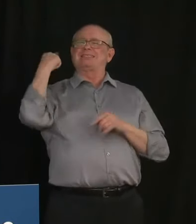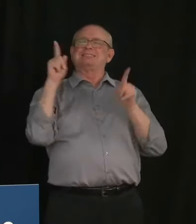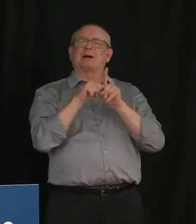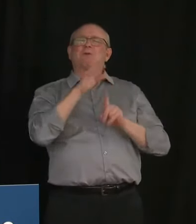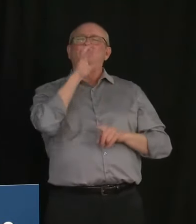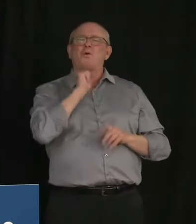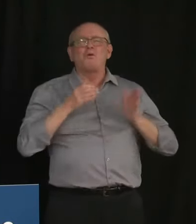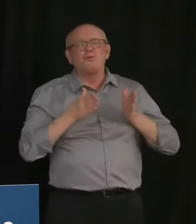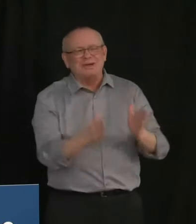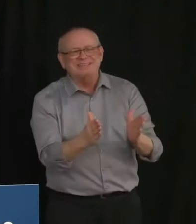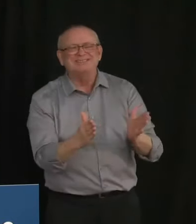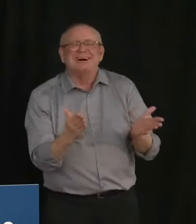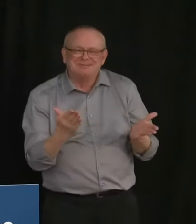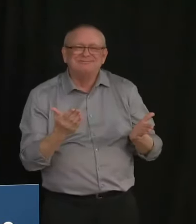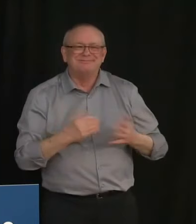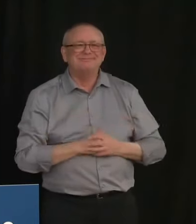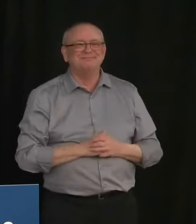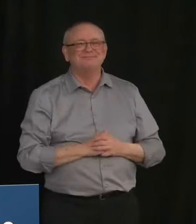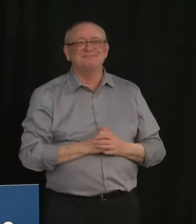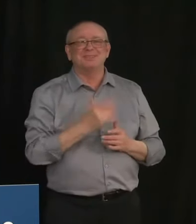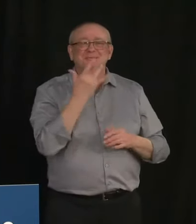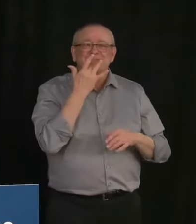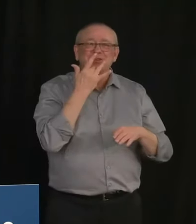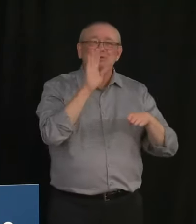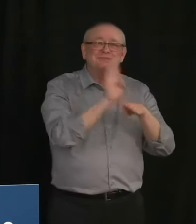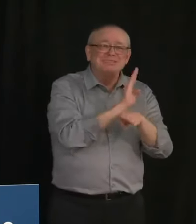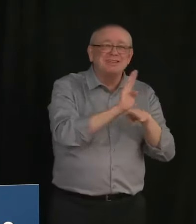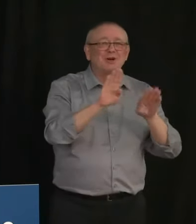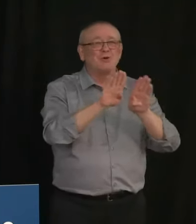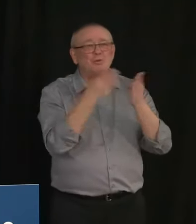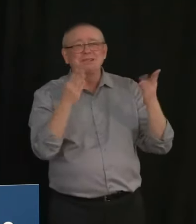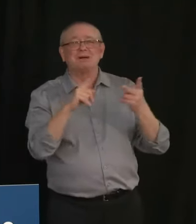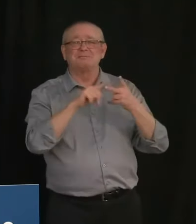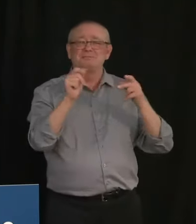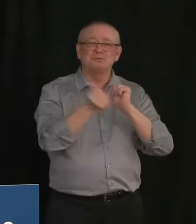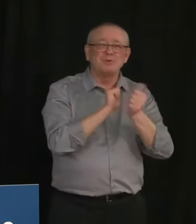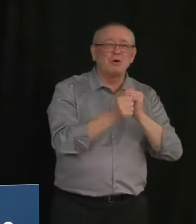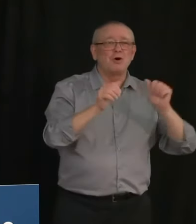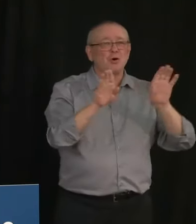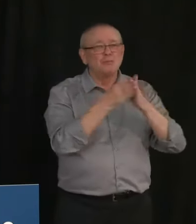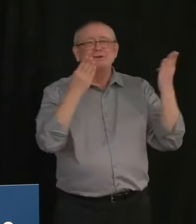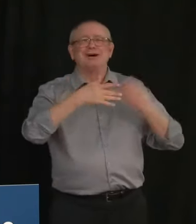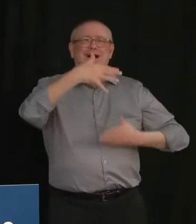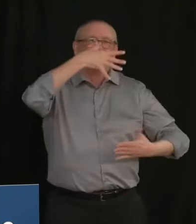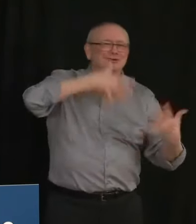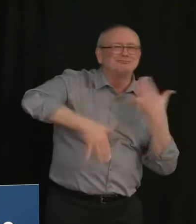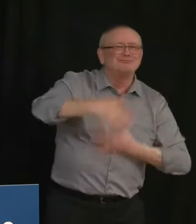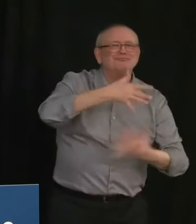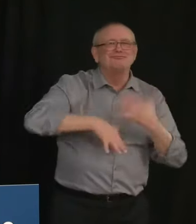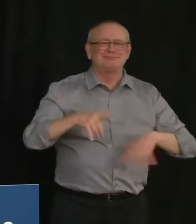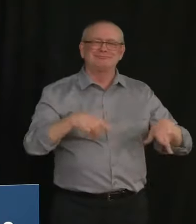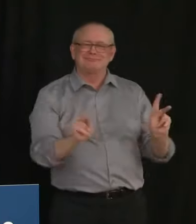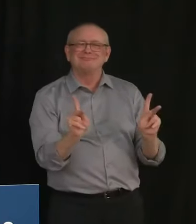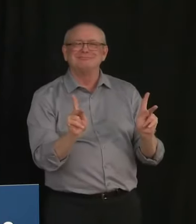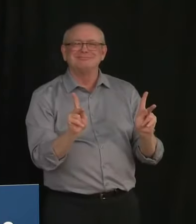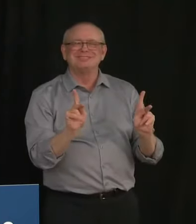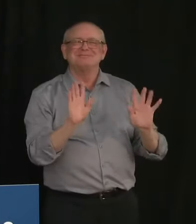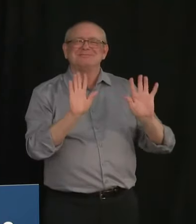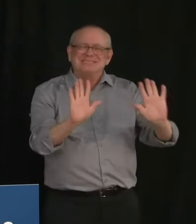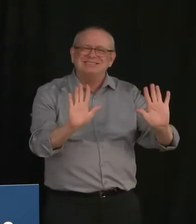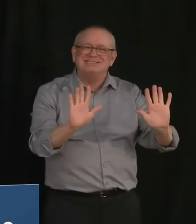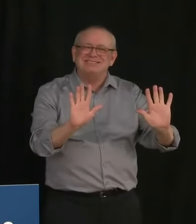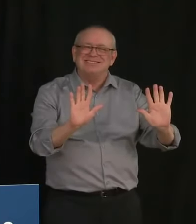teams, and cultural activities open and available for everyone to enjoy. The best way to make that happen is for all of us